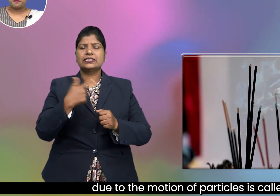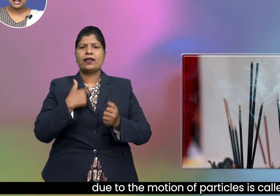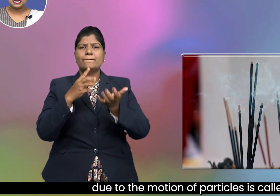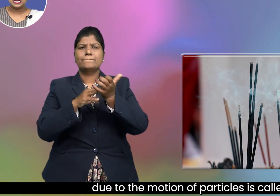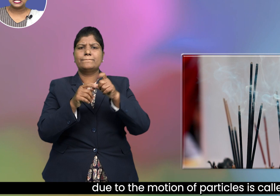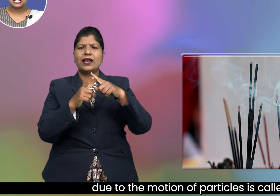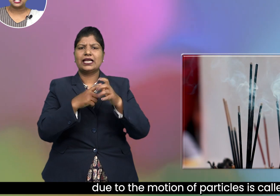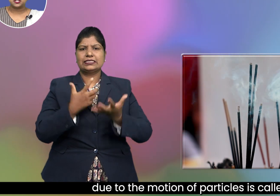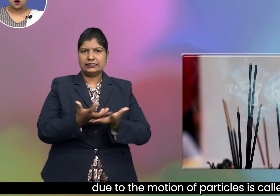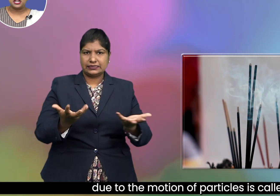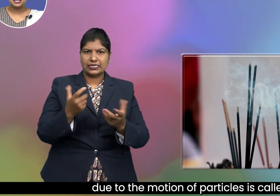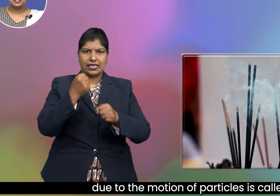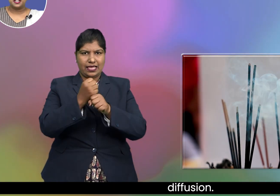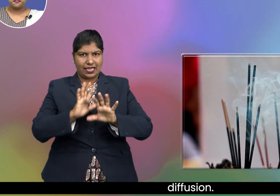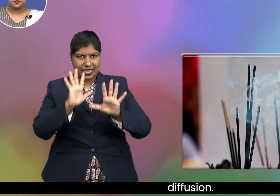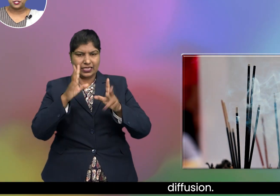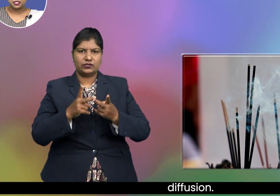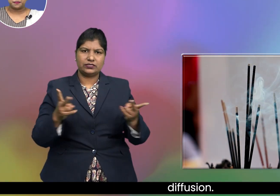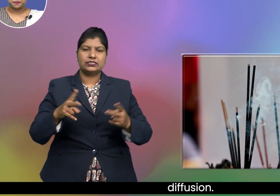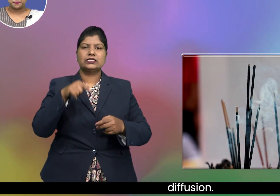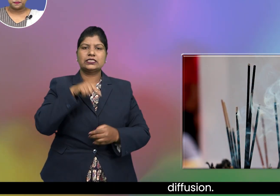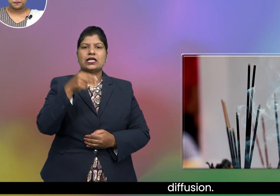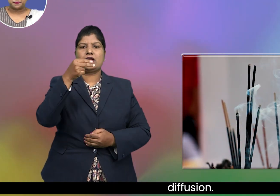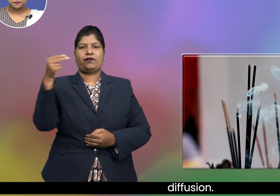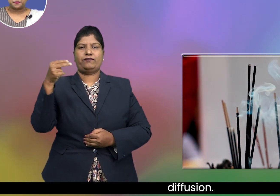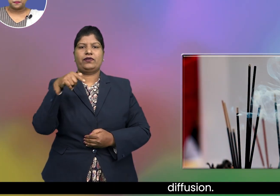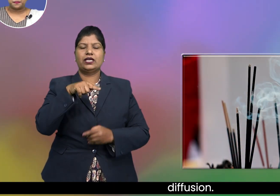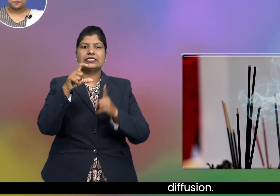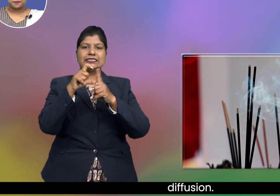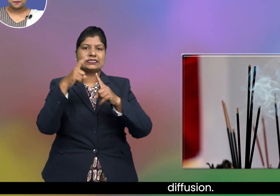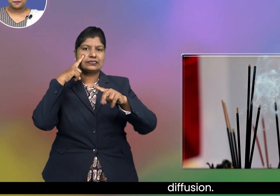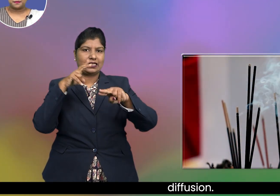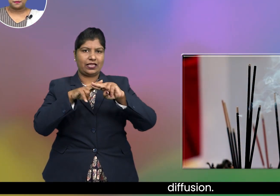of particles is called diffusion.